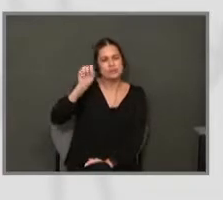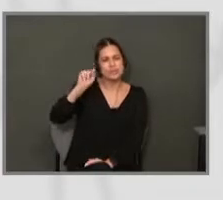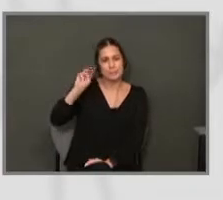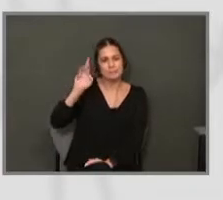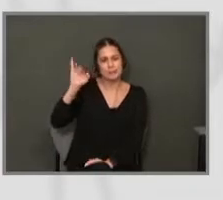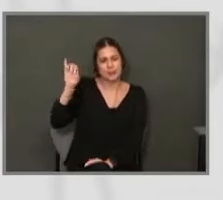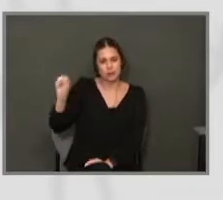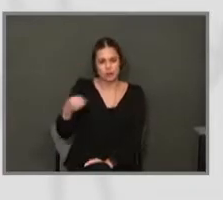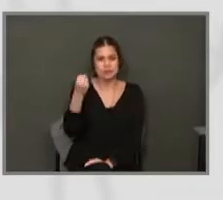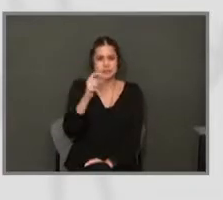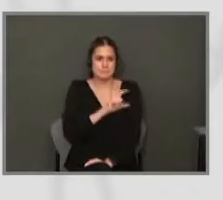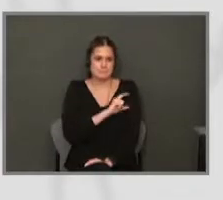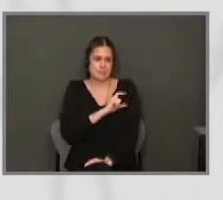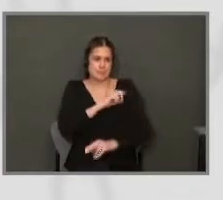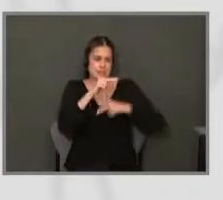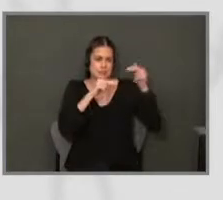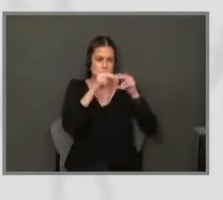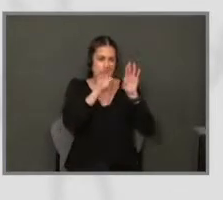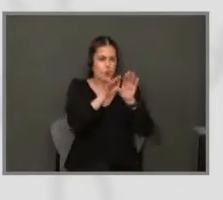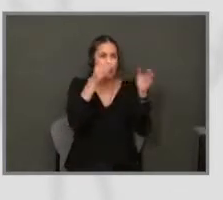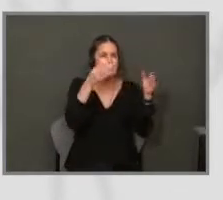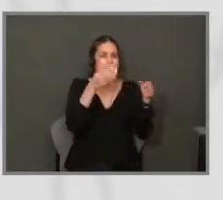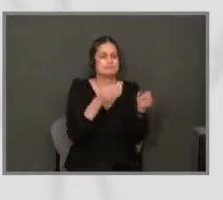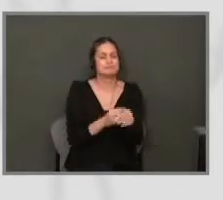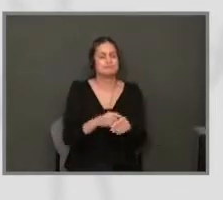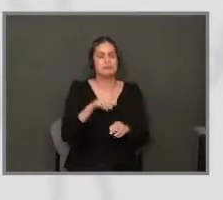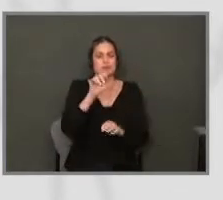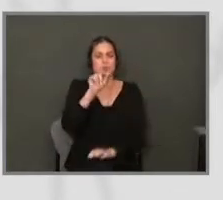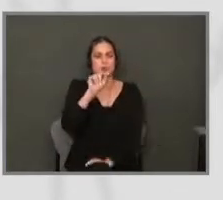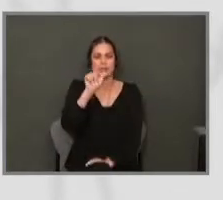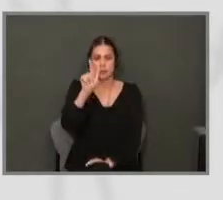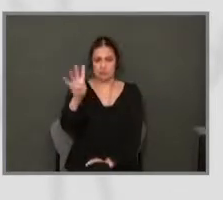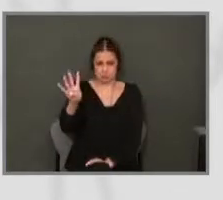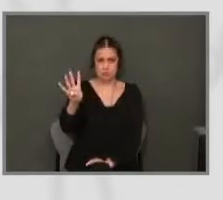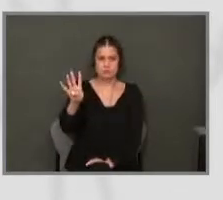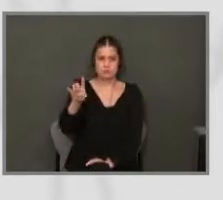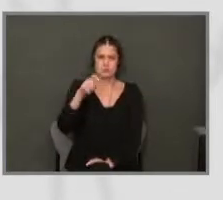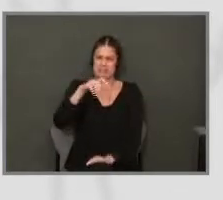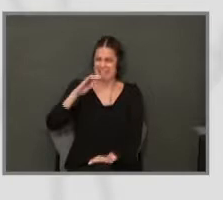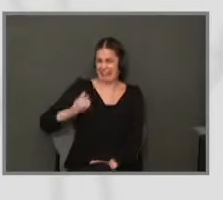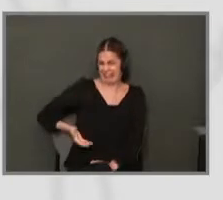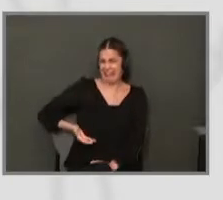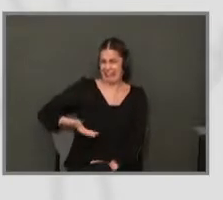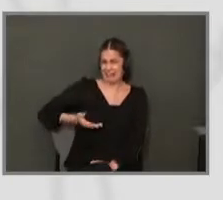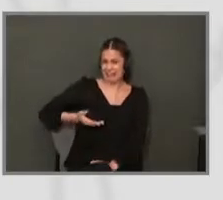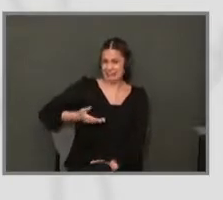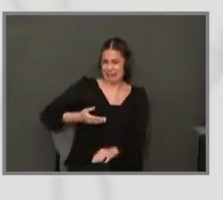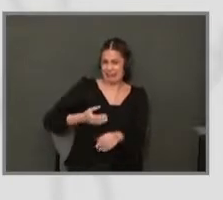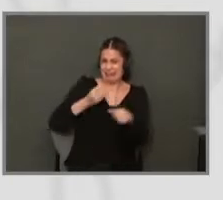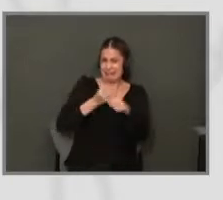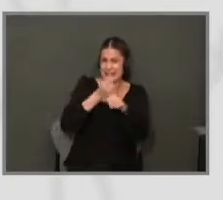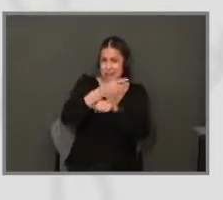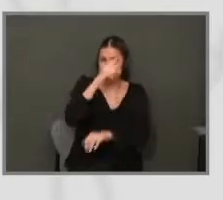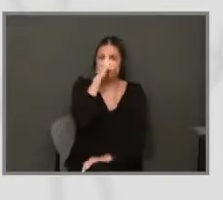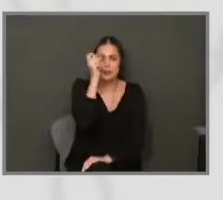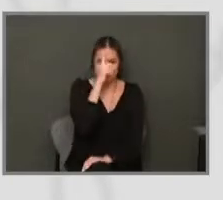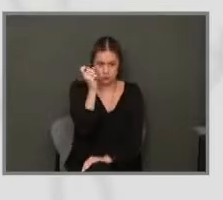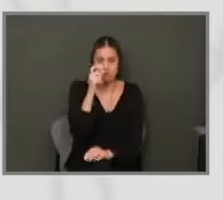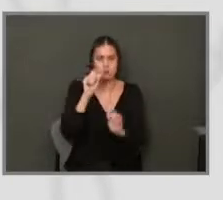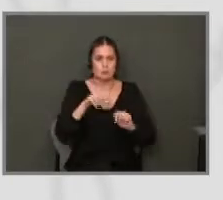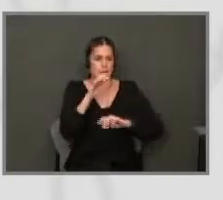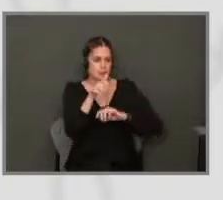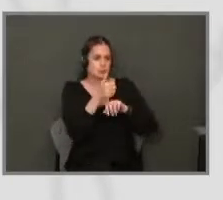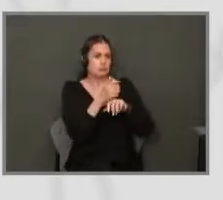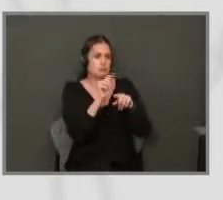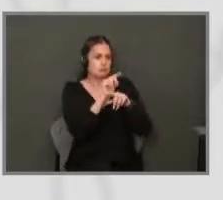station that'll open up in early 2024. We'll need to hire those individuals by next summer so that we have them in place